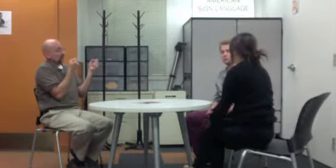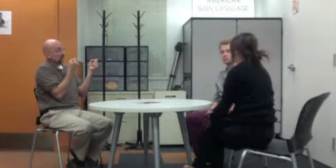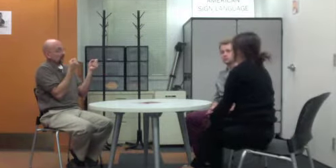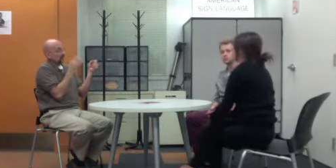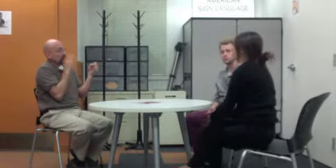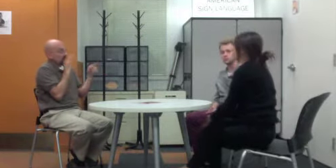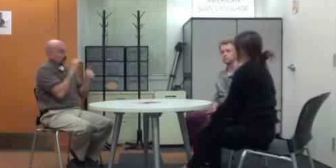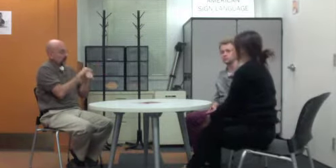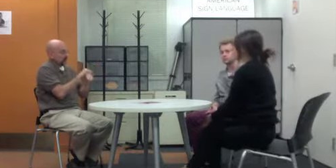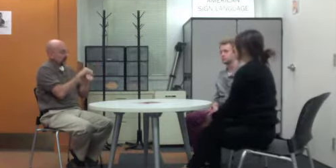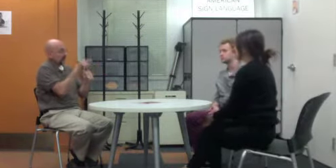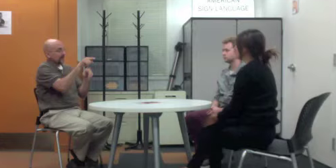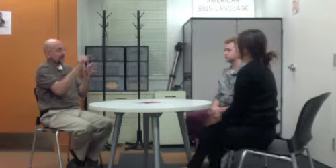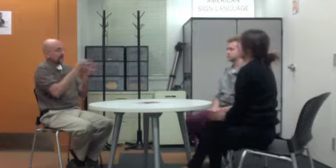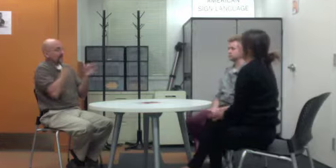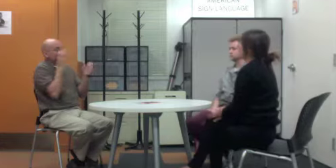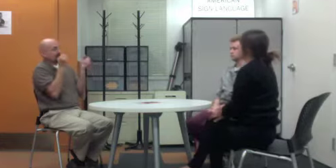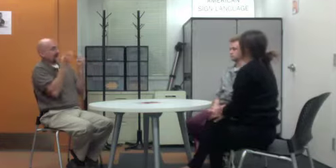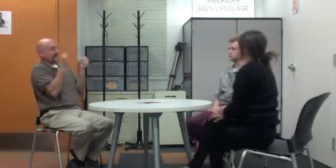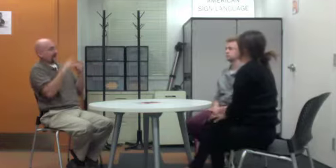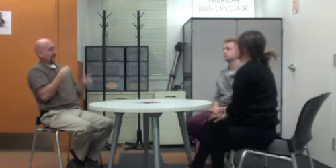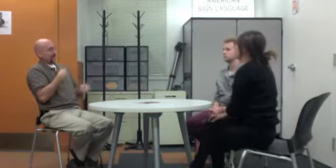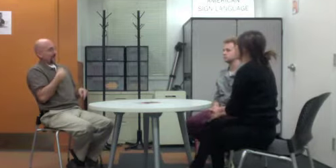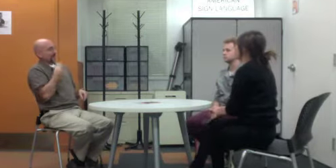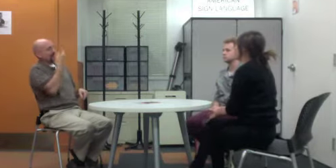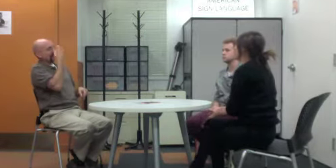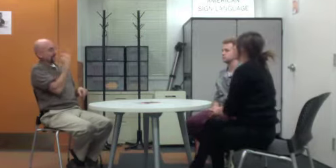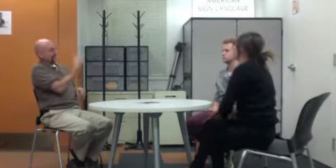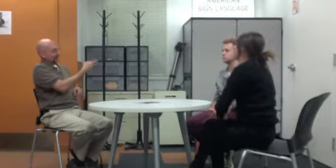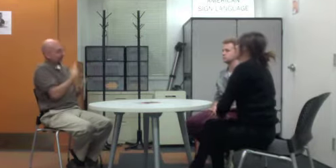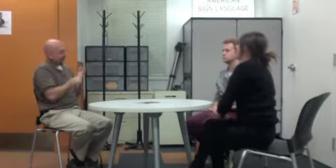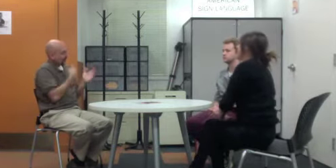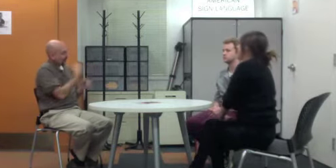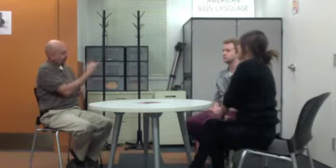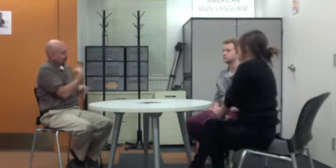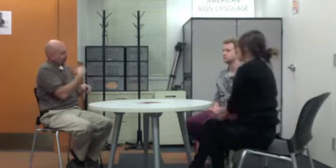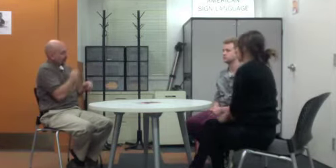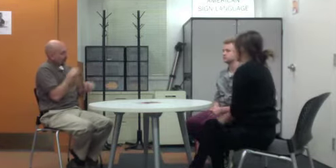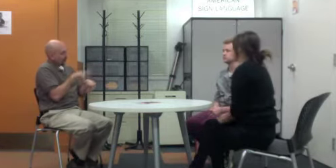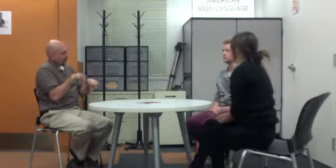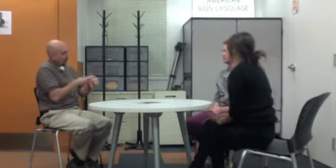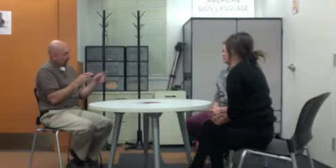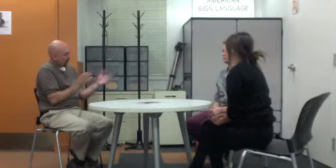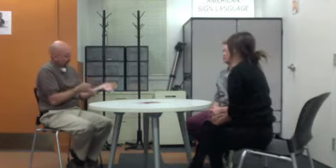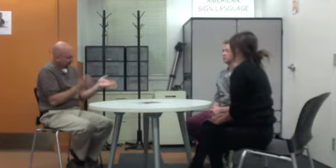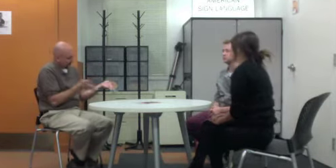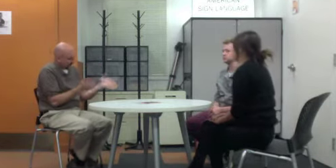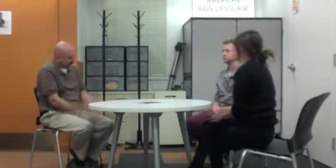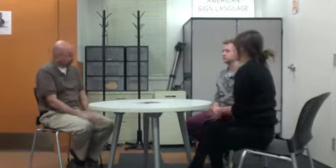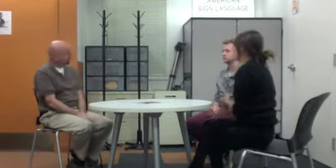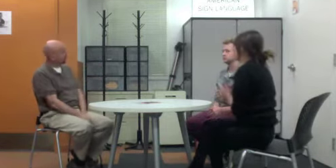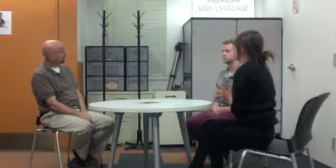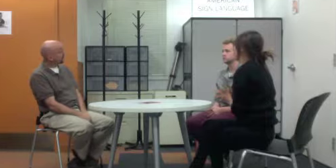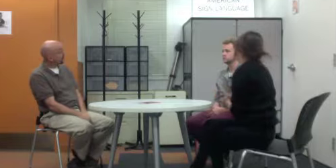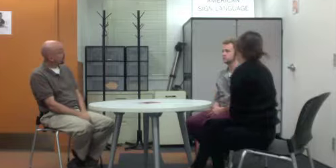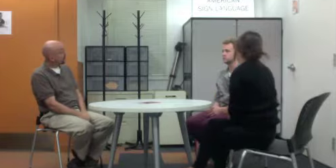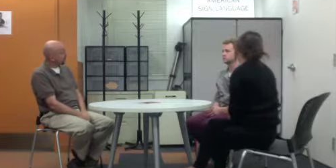saying. And then she's going to take your spoken English and interpret that into sign language so that we can have a natural conversation. Okay.